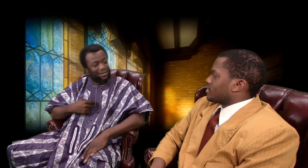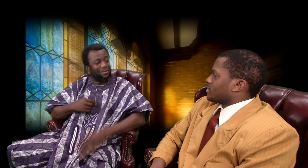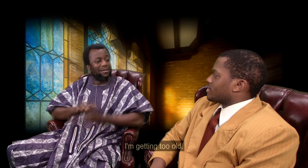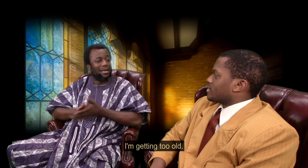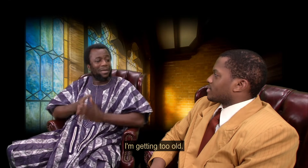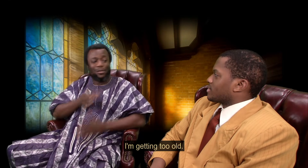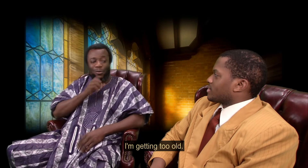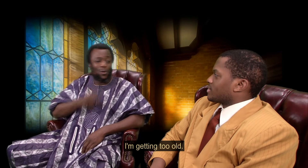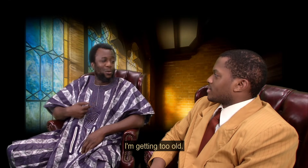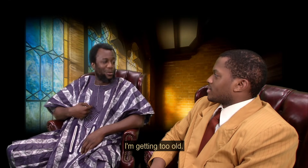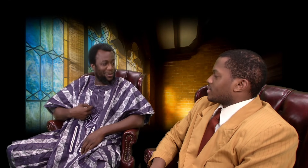I'm getting too old.